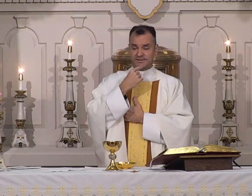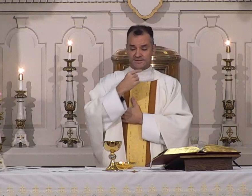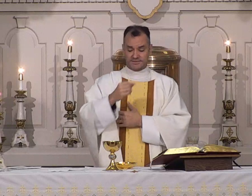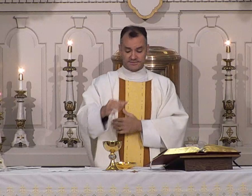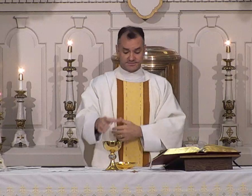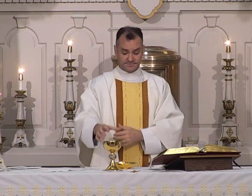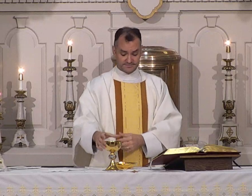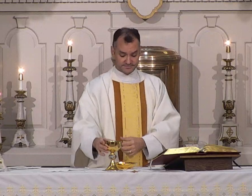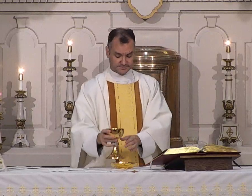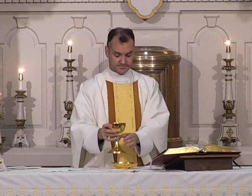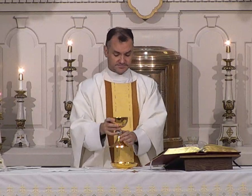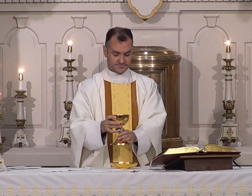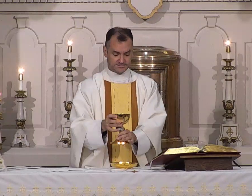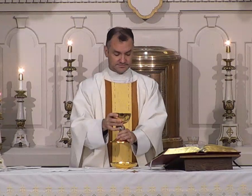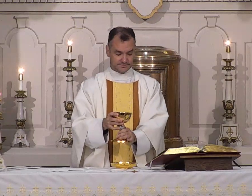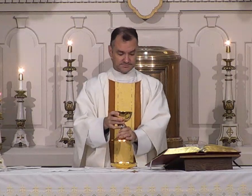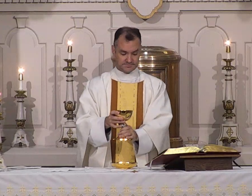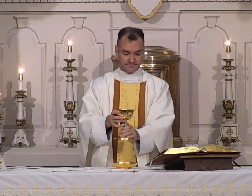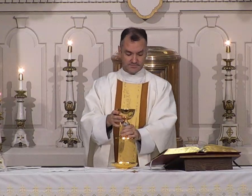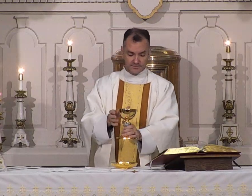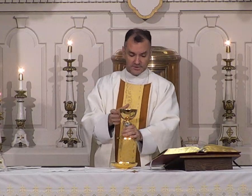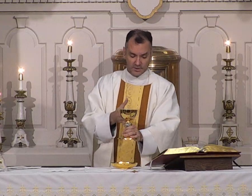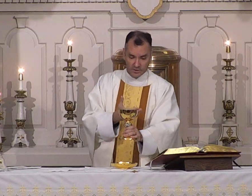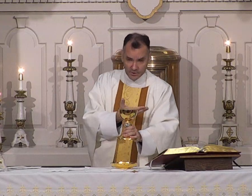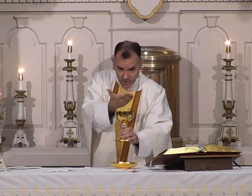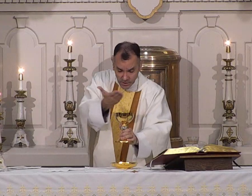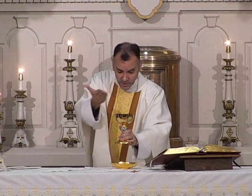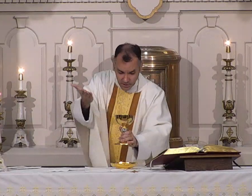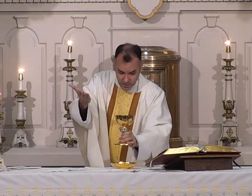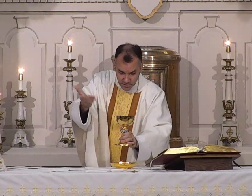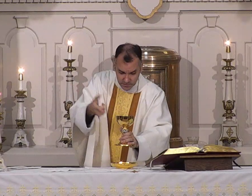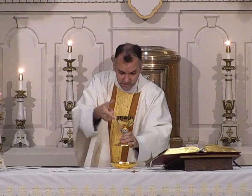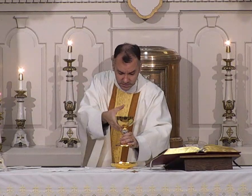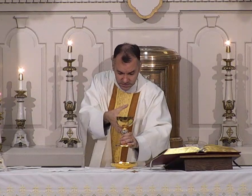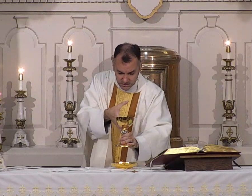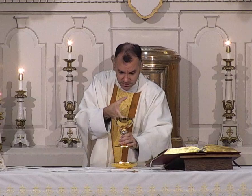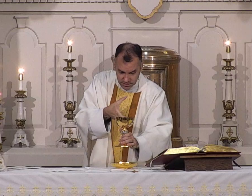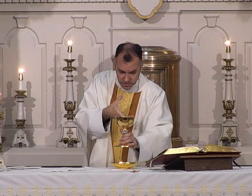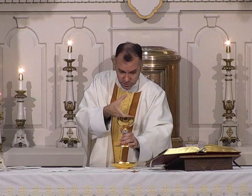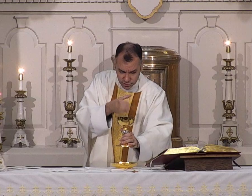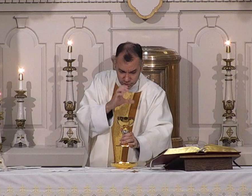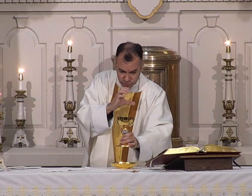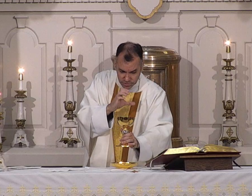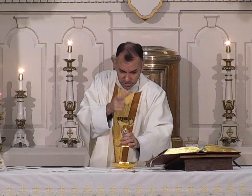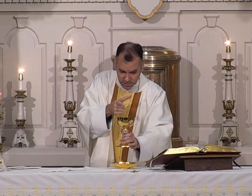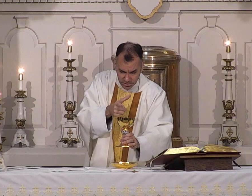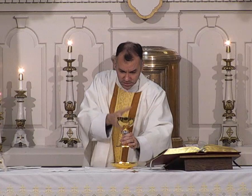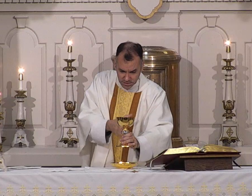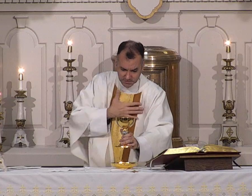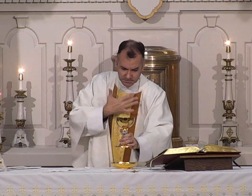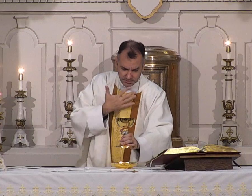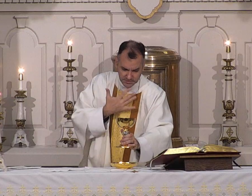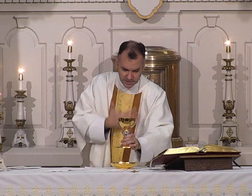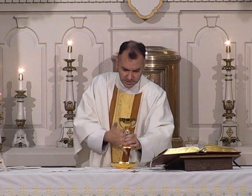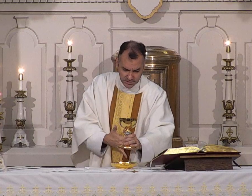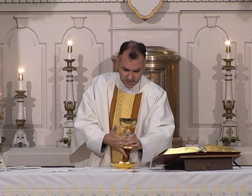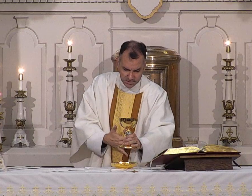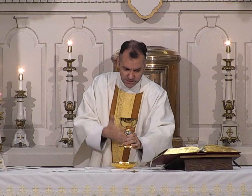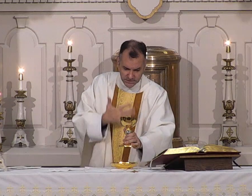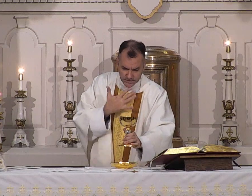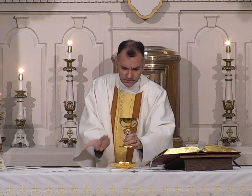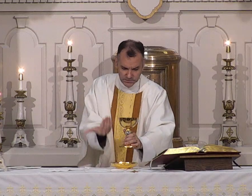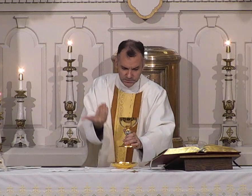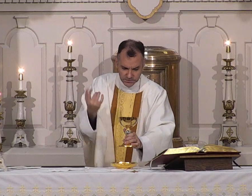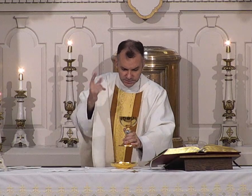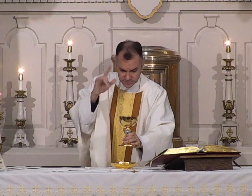saying, Take this, all of you, and drink from it, for this is the chalice of my blood, the blood of the new